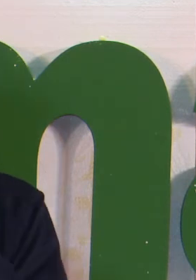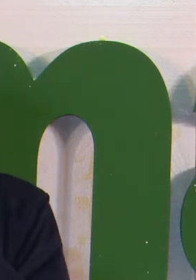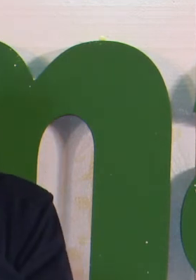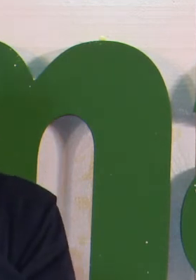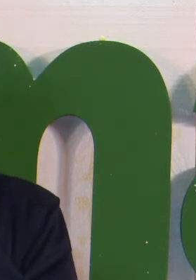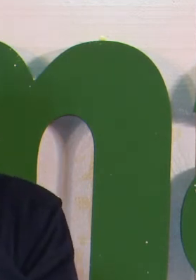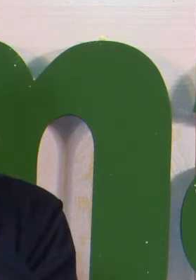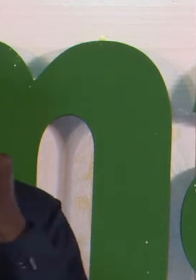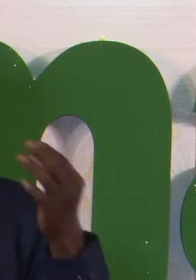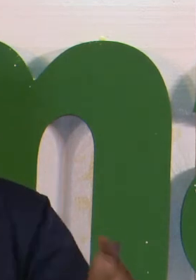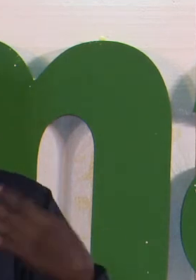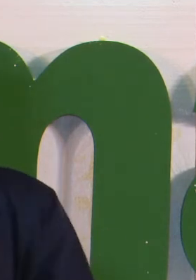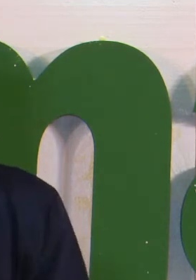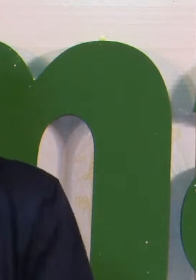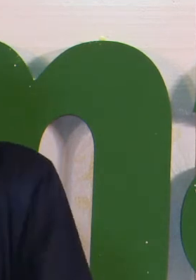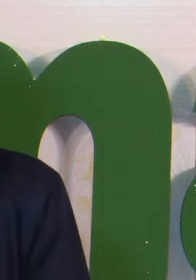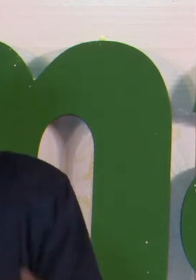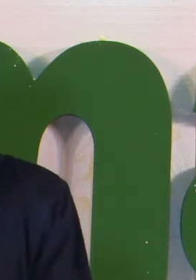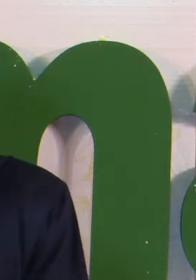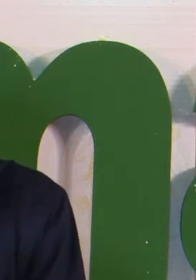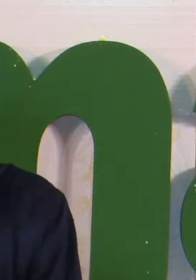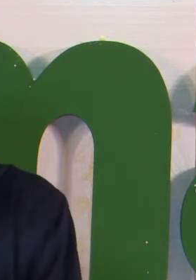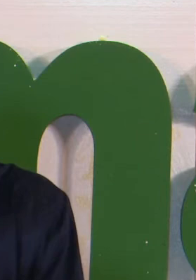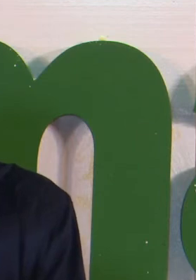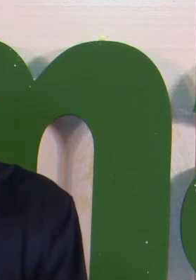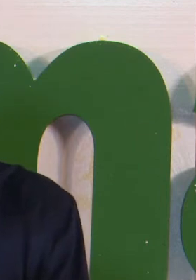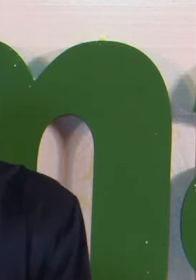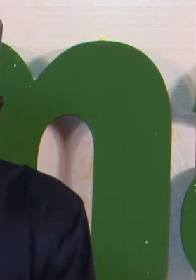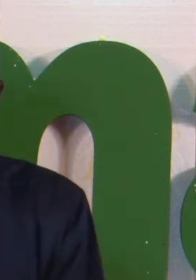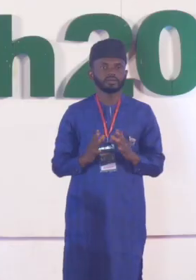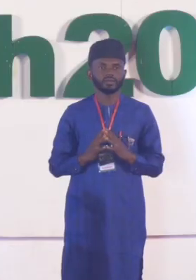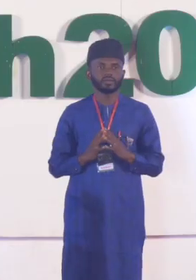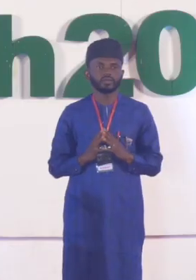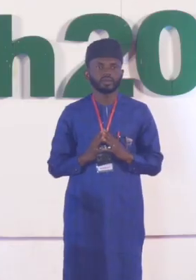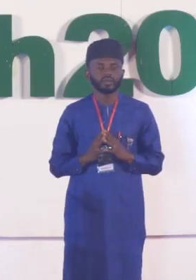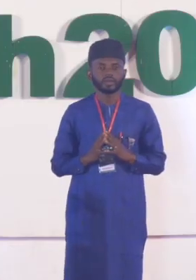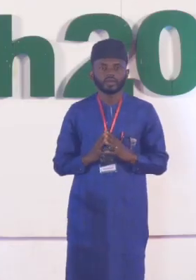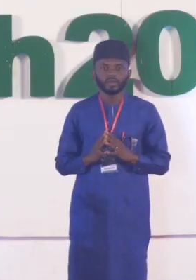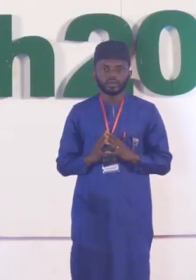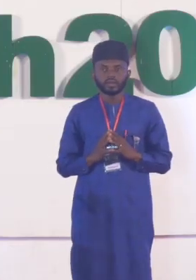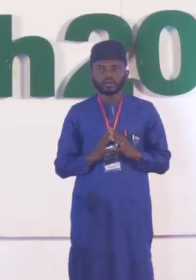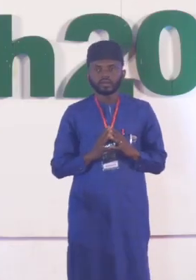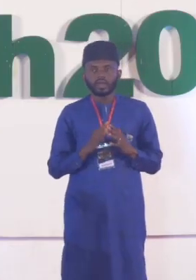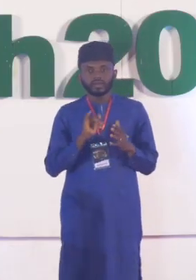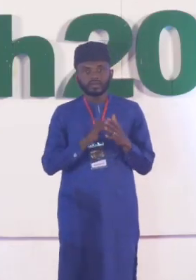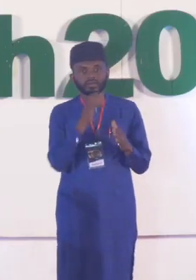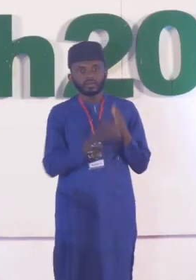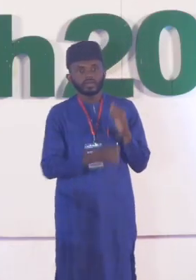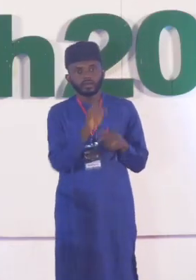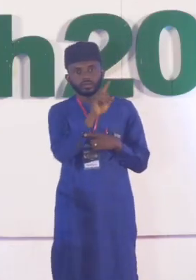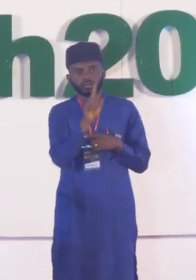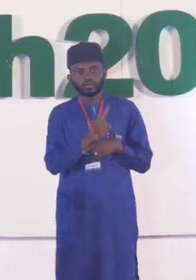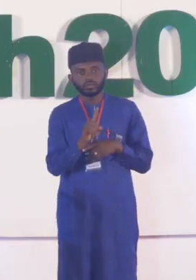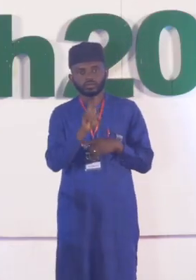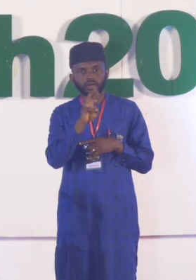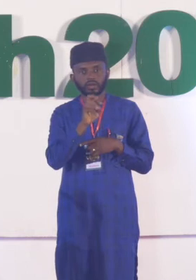Now, Qiyamah will start. In that Surah Az-Zumar, Allah